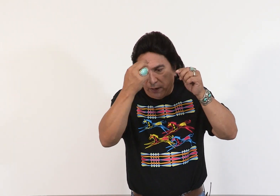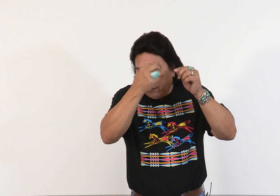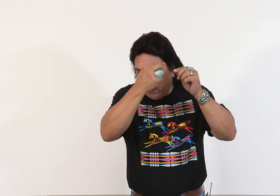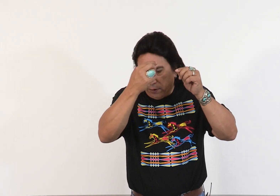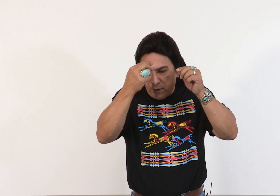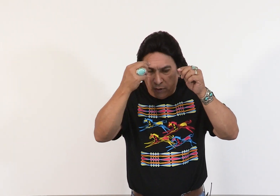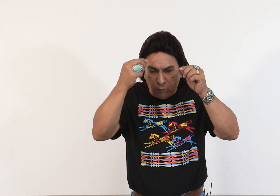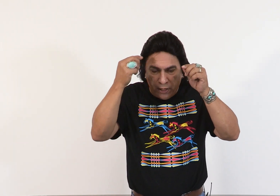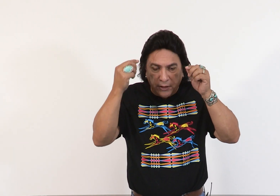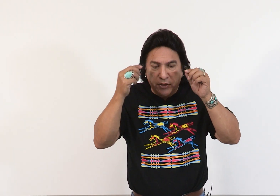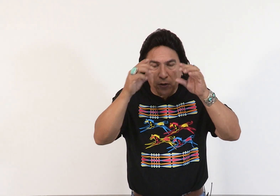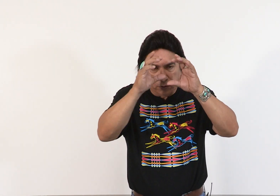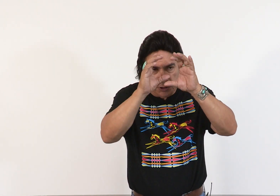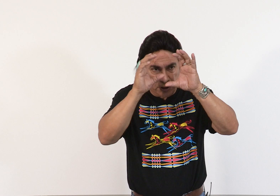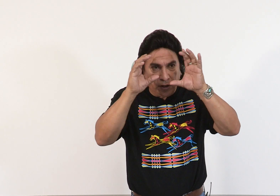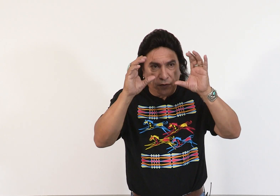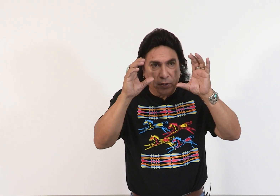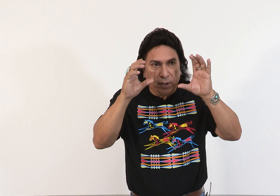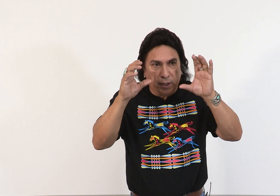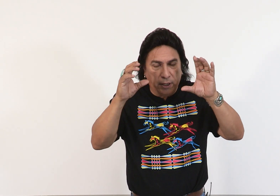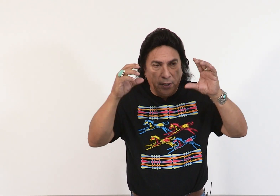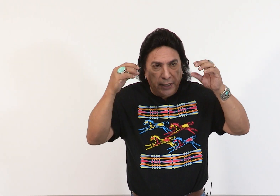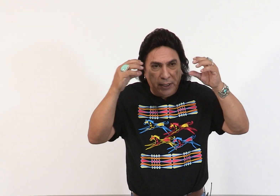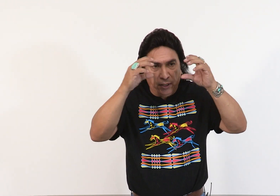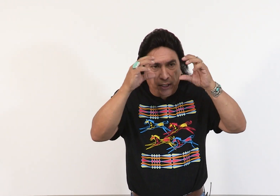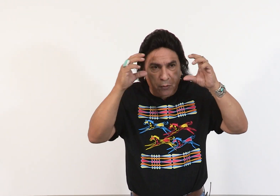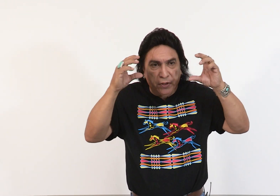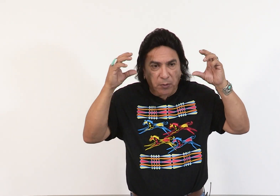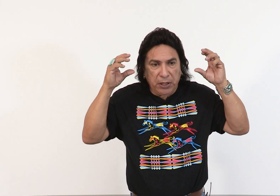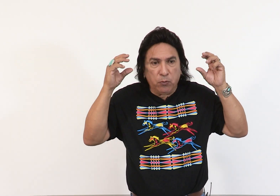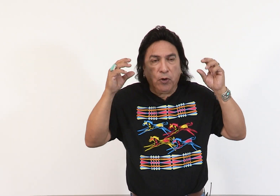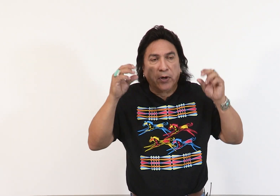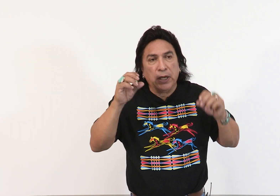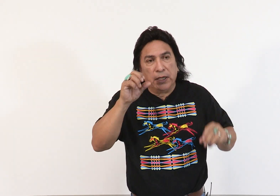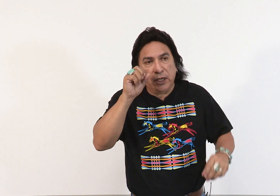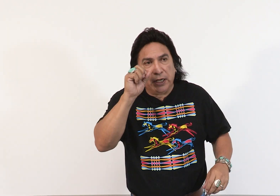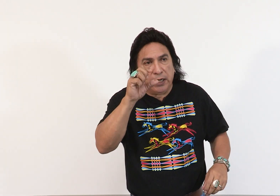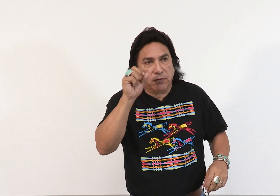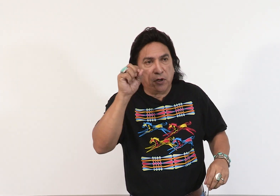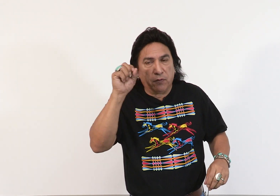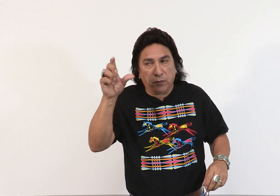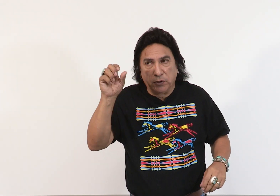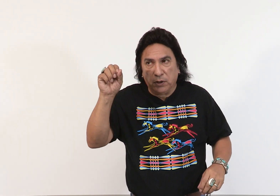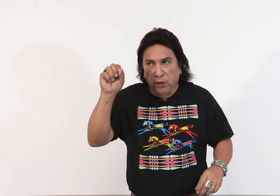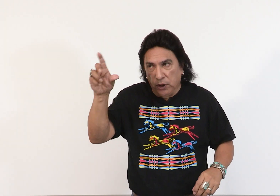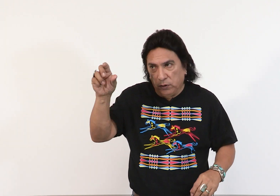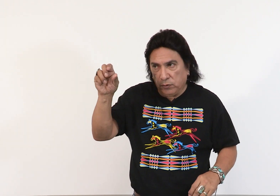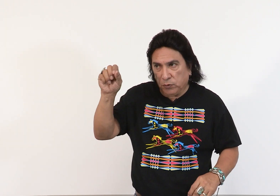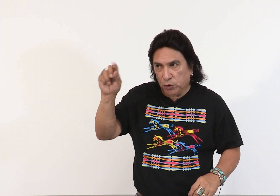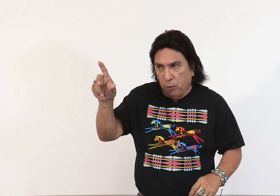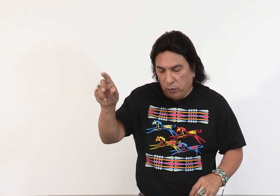have the rhinestones and stuff in with the beadwork that it gives off those little